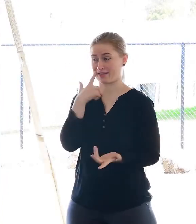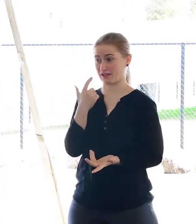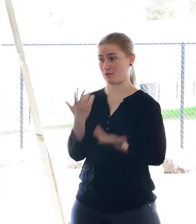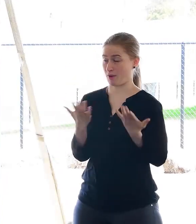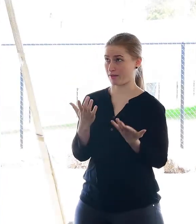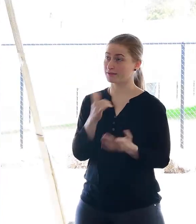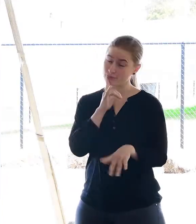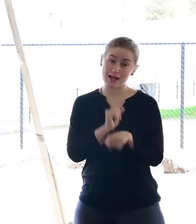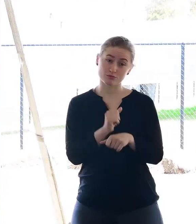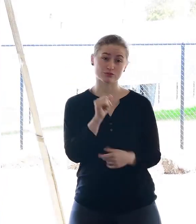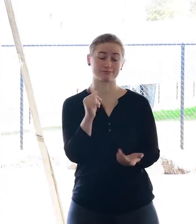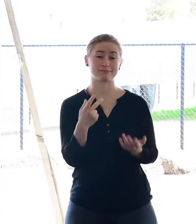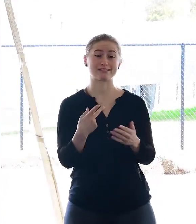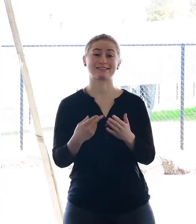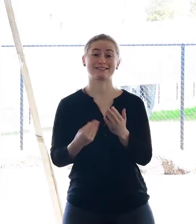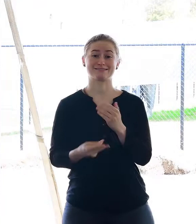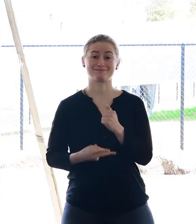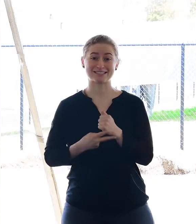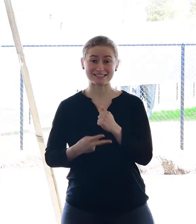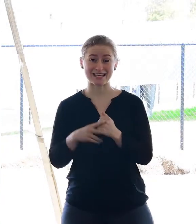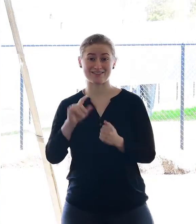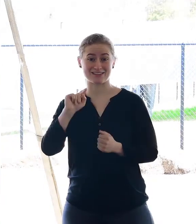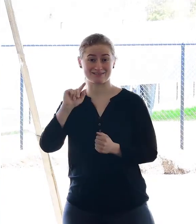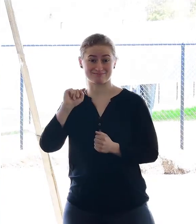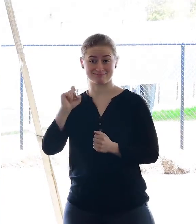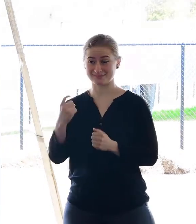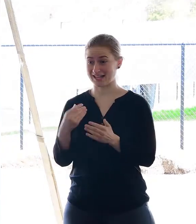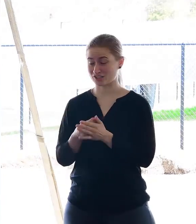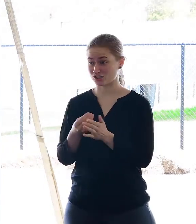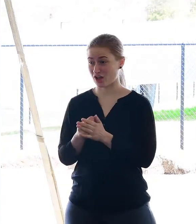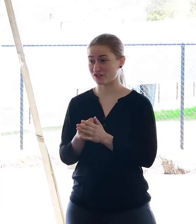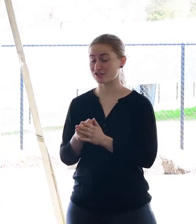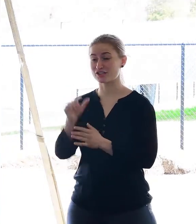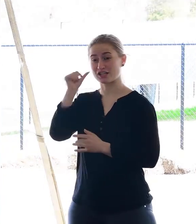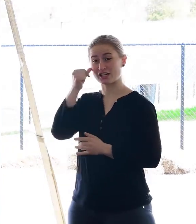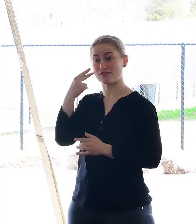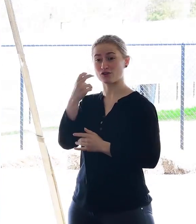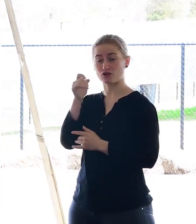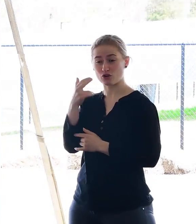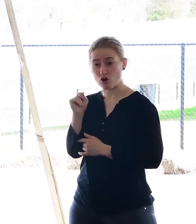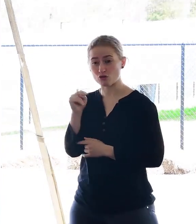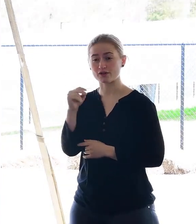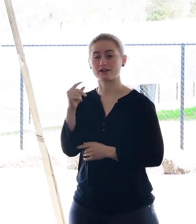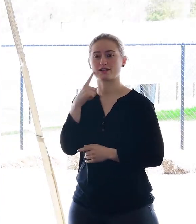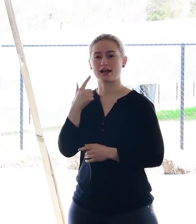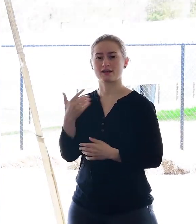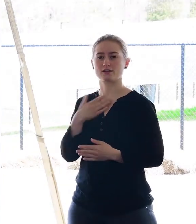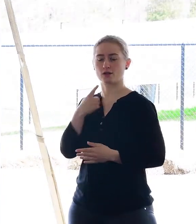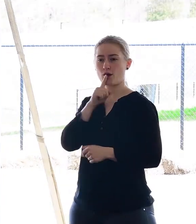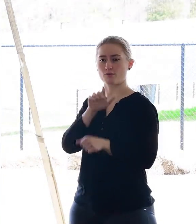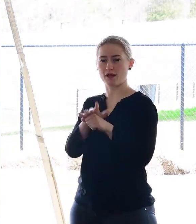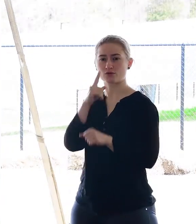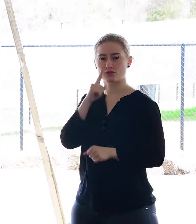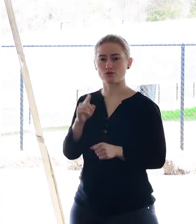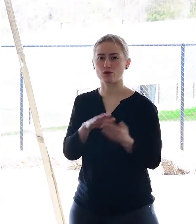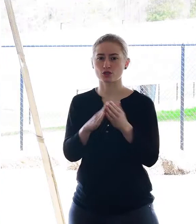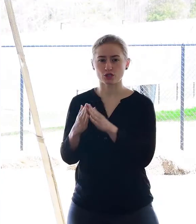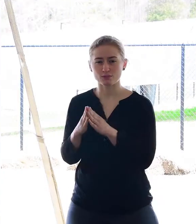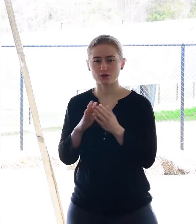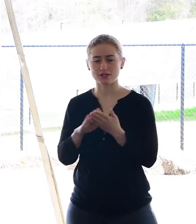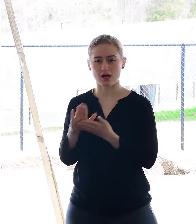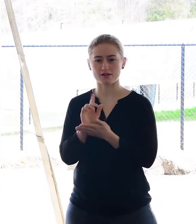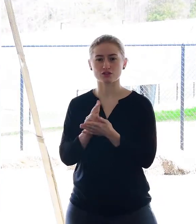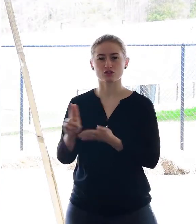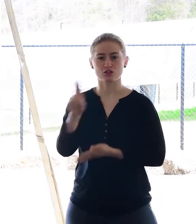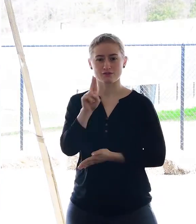dollars. Governor Hogan's original $4 million pledge and grants to aid large public institutions, community colleges, and universities